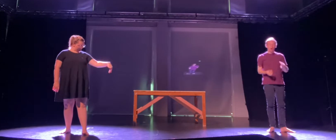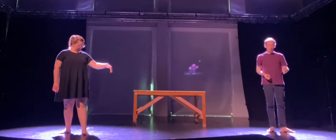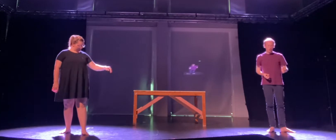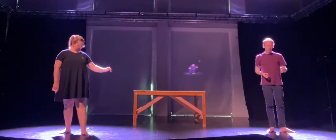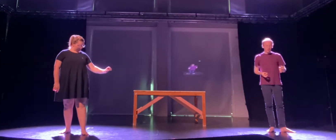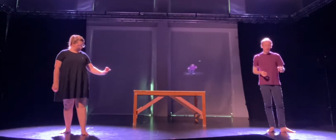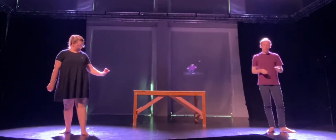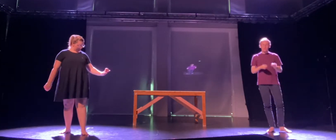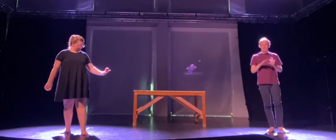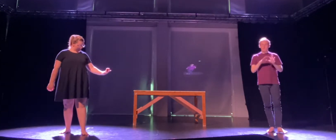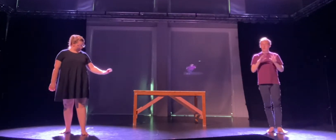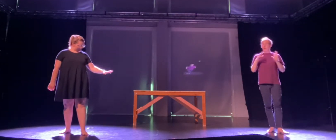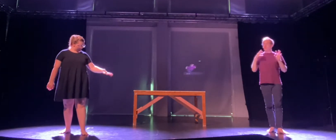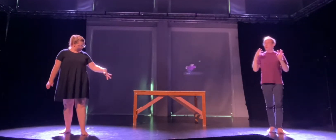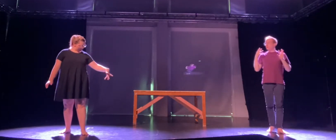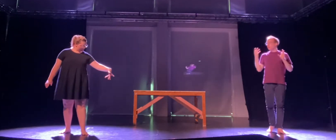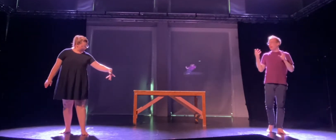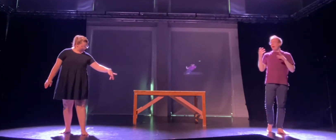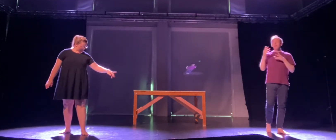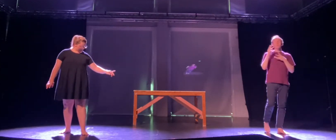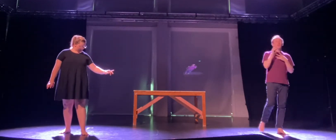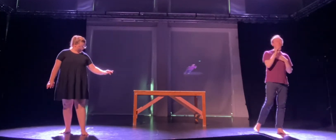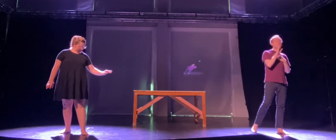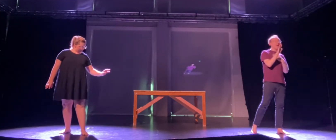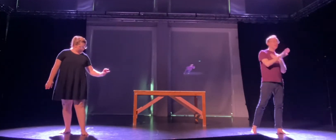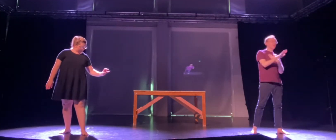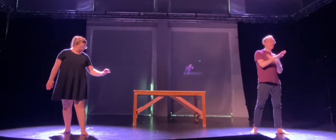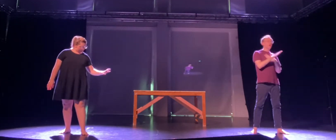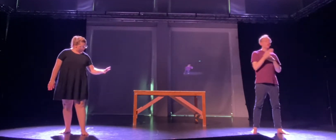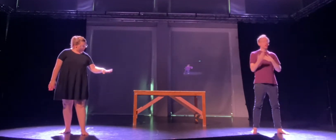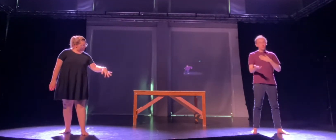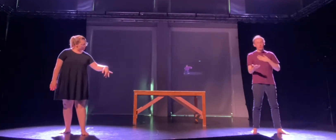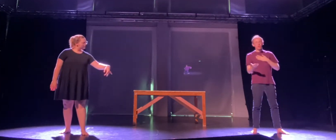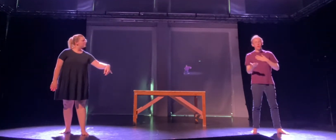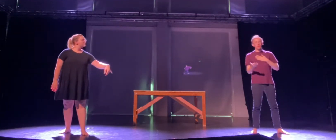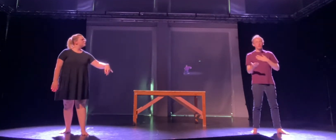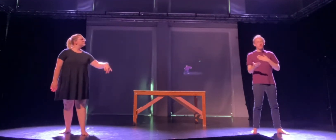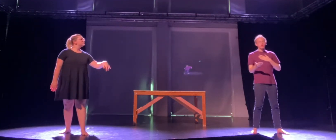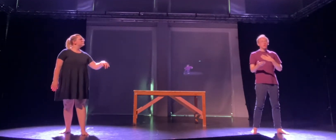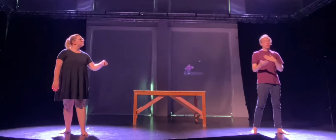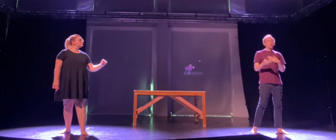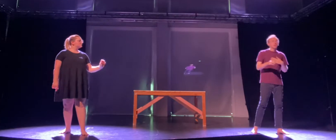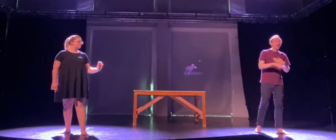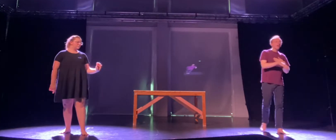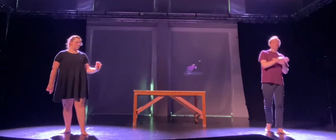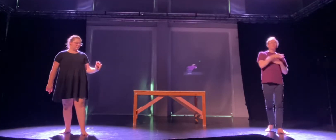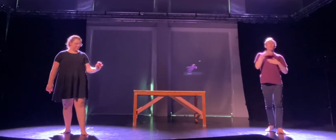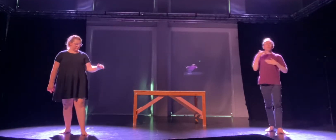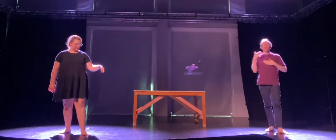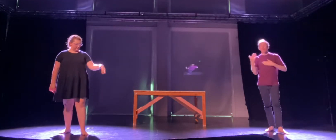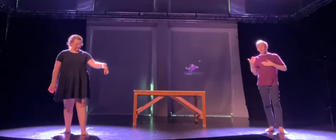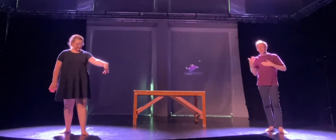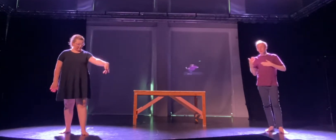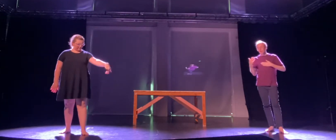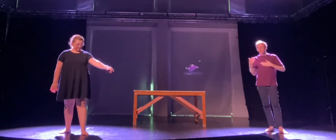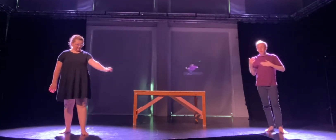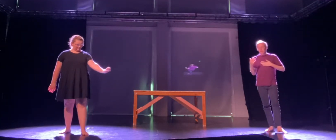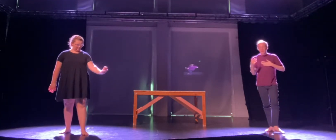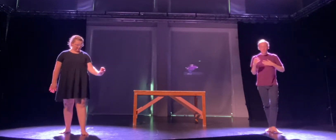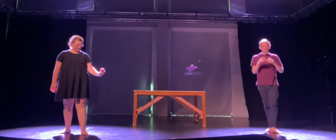knots. Now we have to also work out how, if it's an actual knot or a trivial knot. Now, a trivial knot is where we can